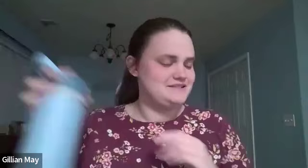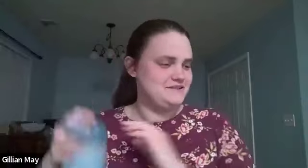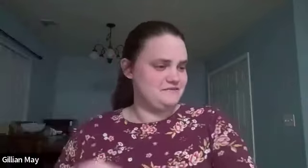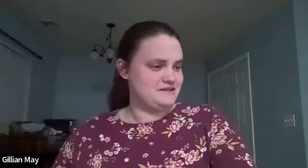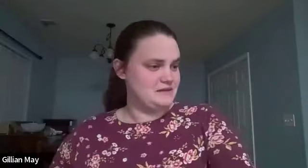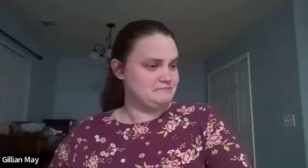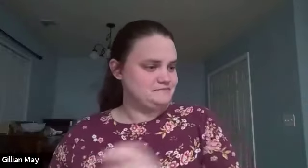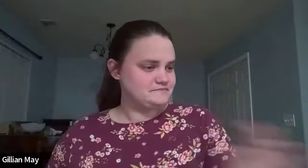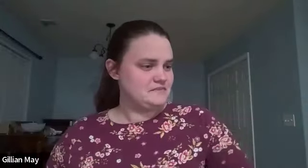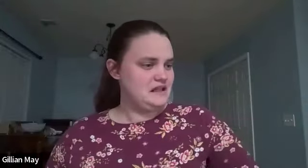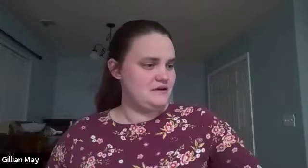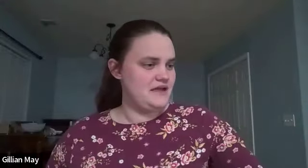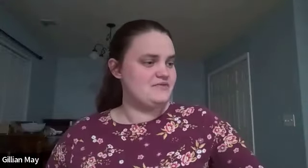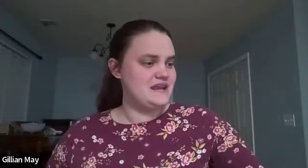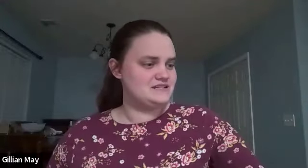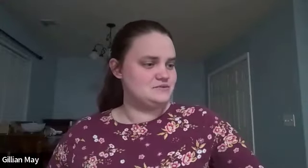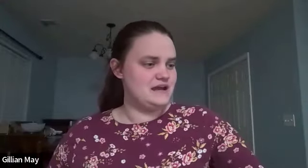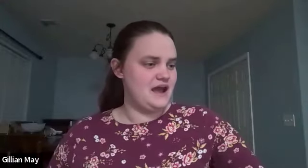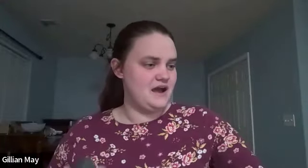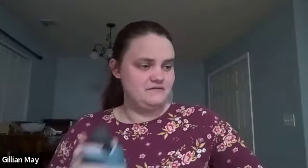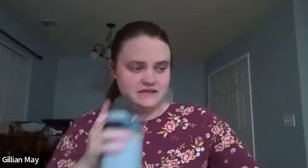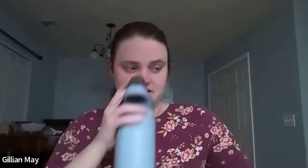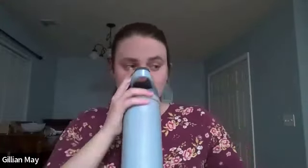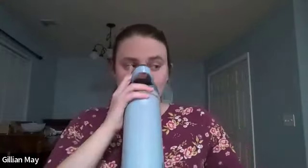a very fun time. All right. The next one I have is